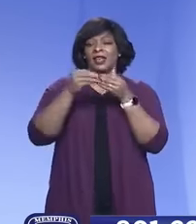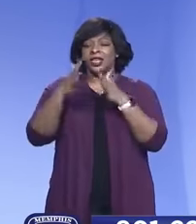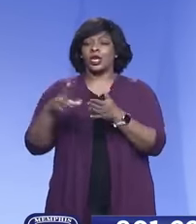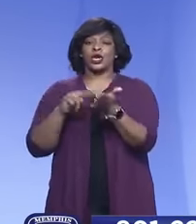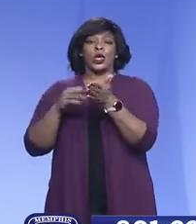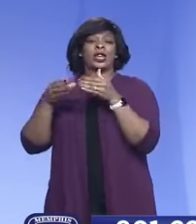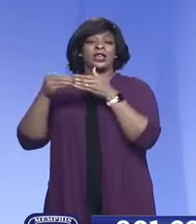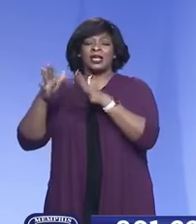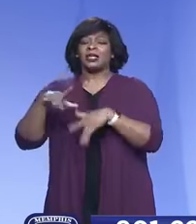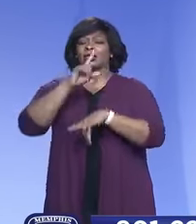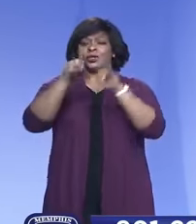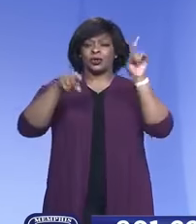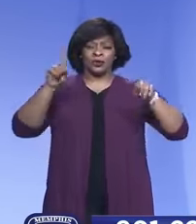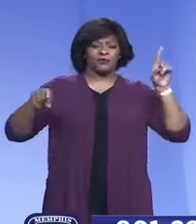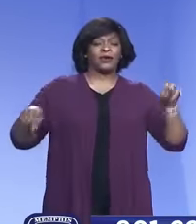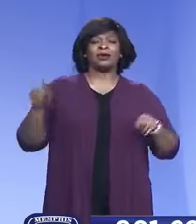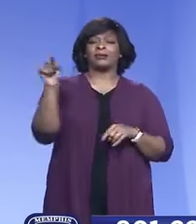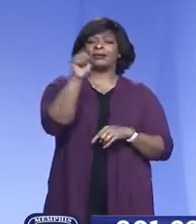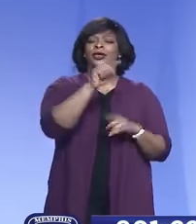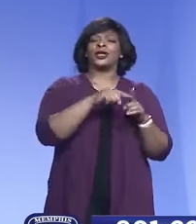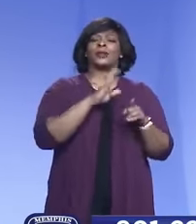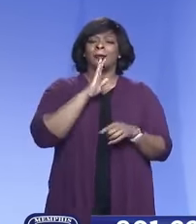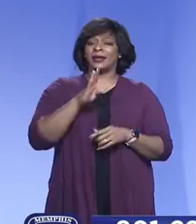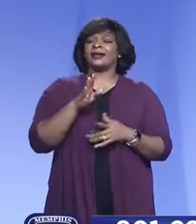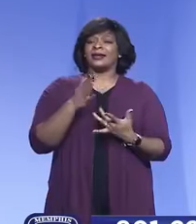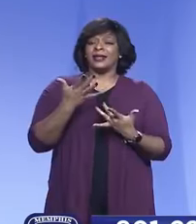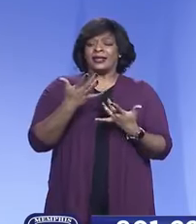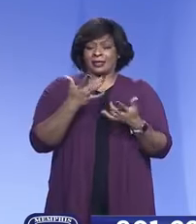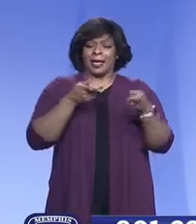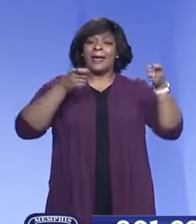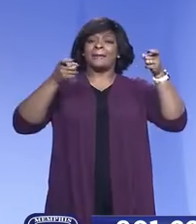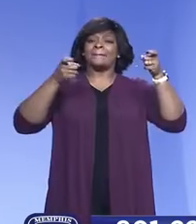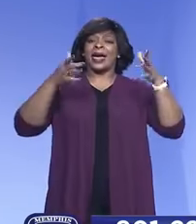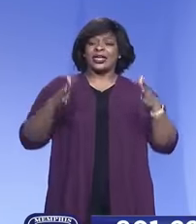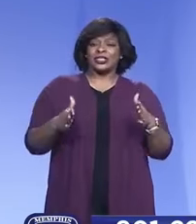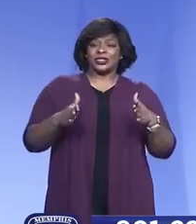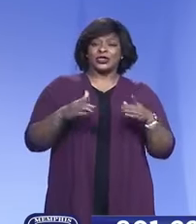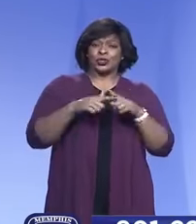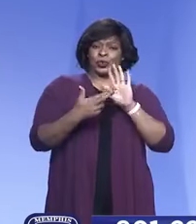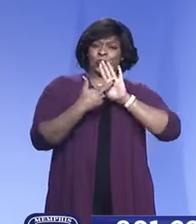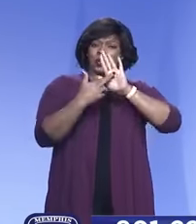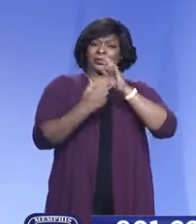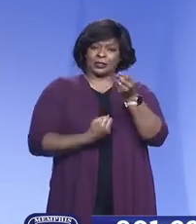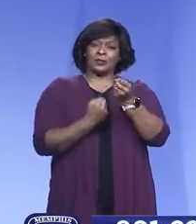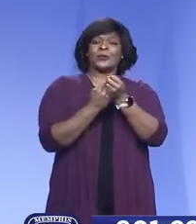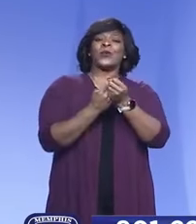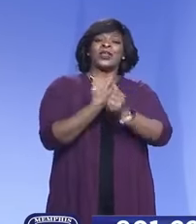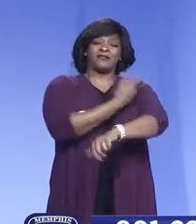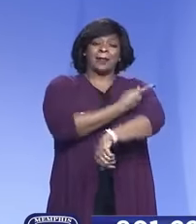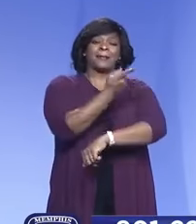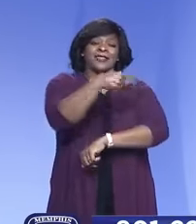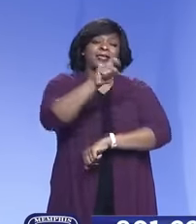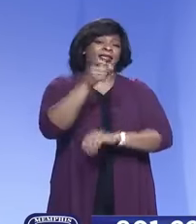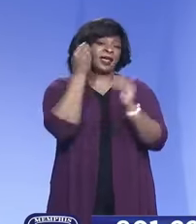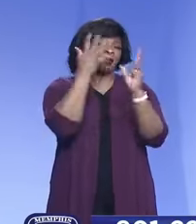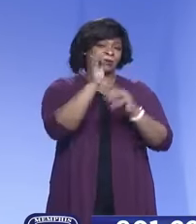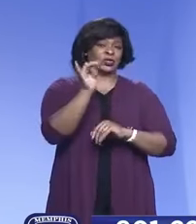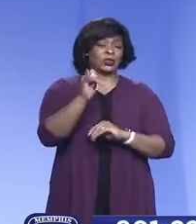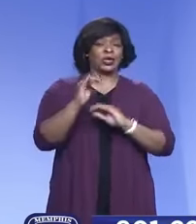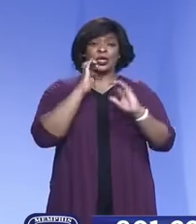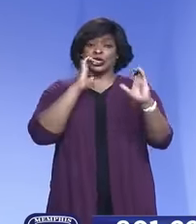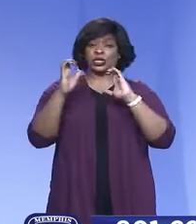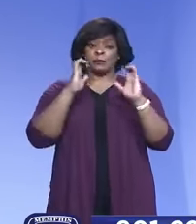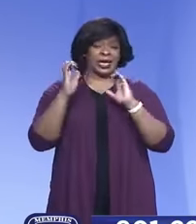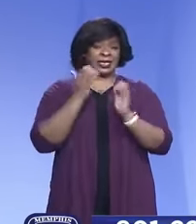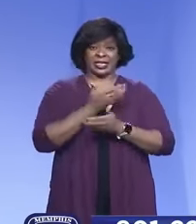nursing leaders, and so on, to be ambassadors for the vaccine, but they also need information. So the communication piece